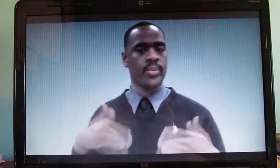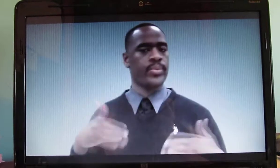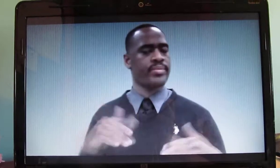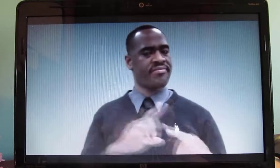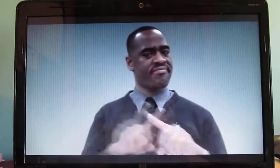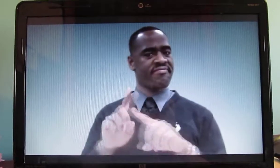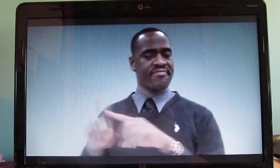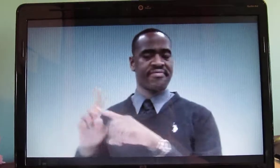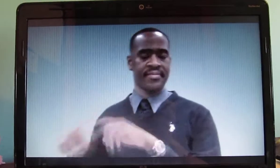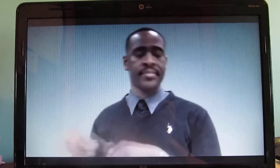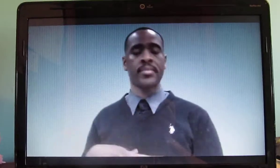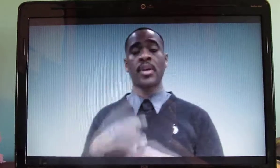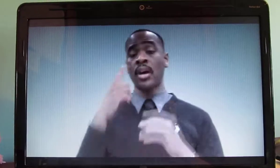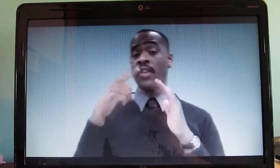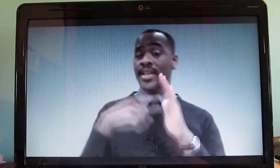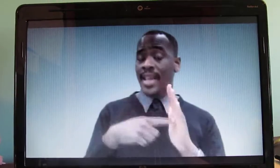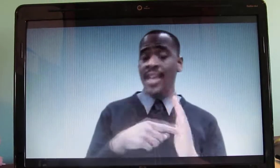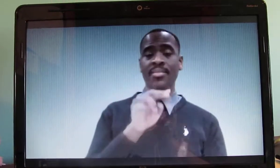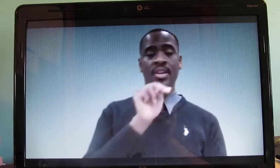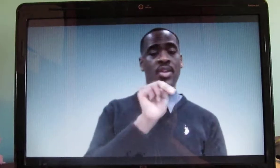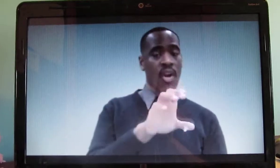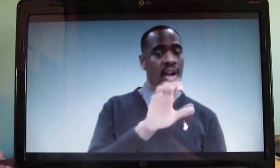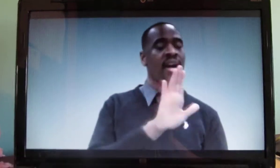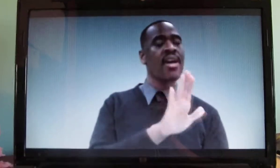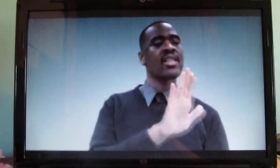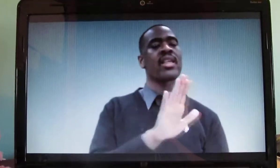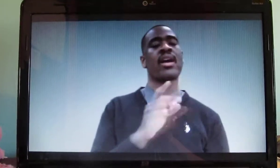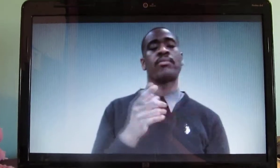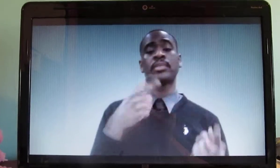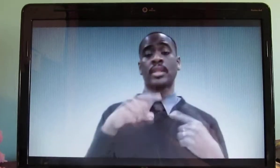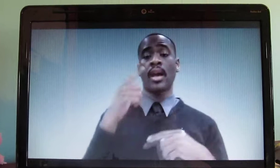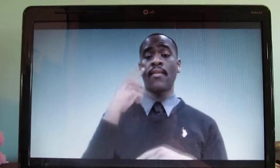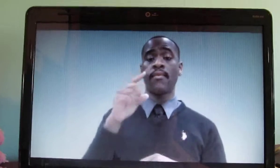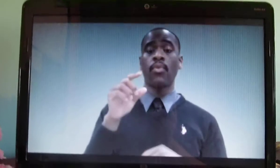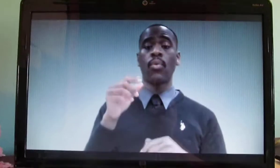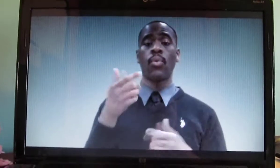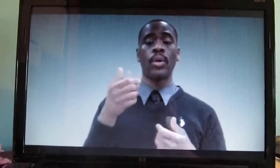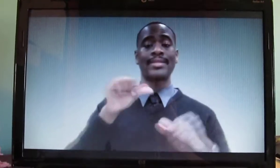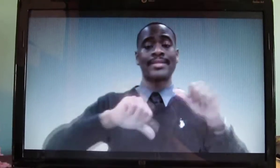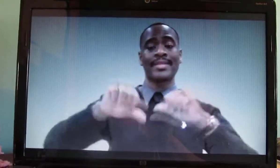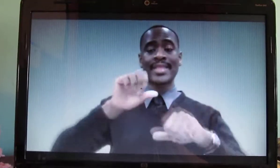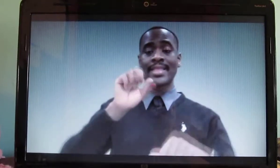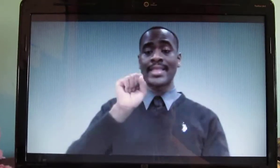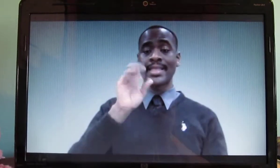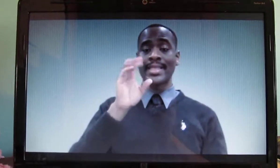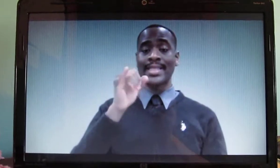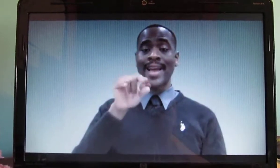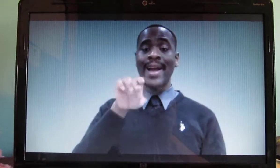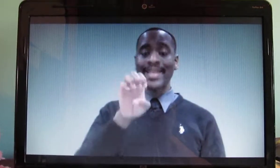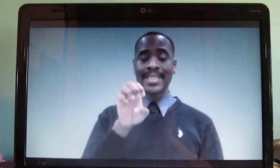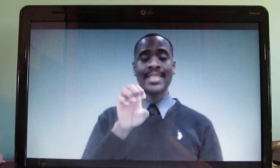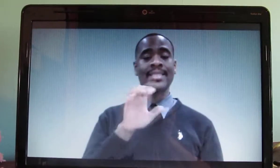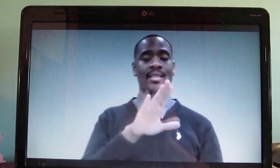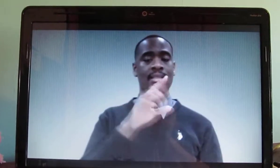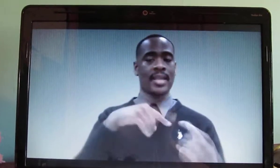they use different signs for different things. Like in North Carolina, the sign for